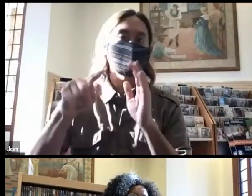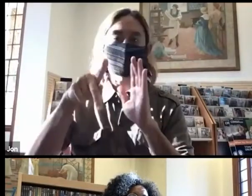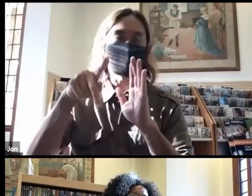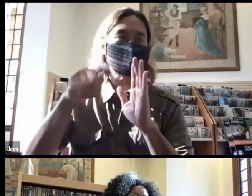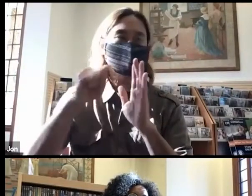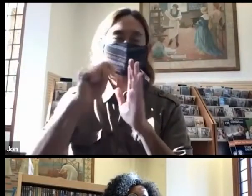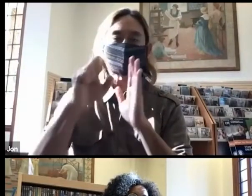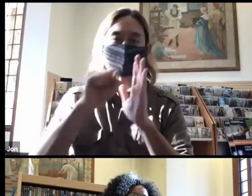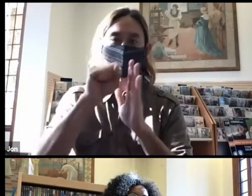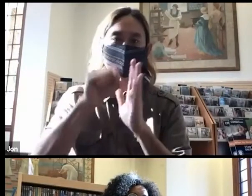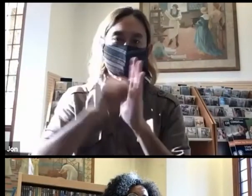at that time.